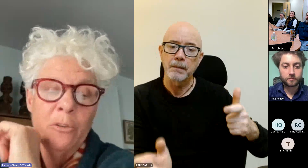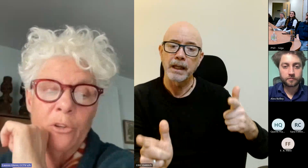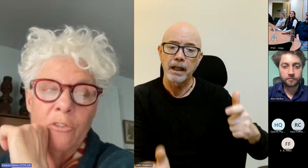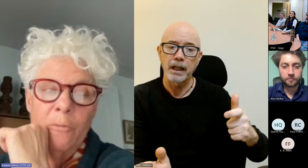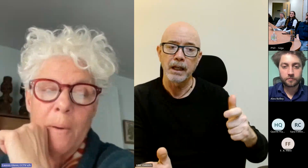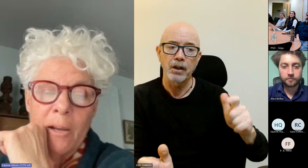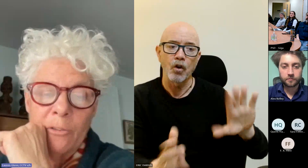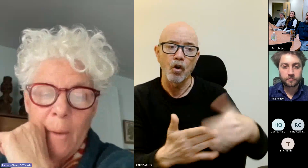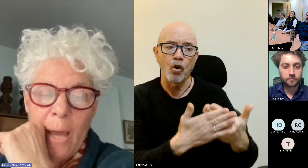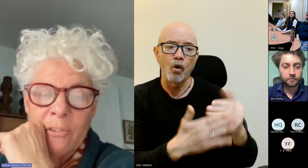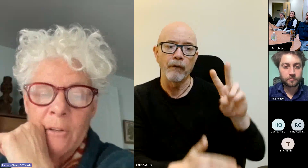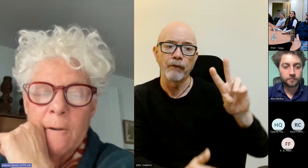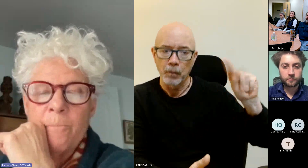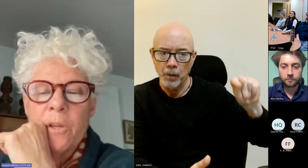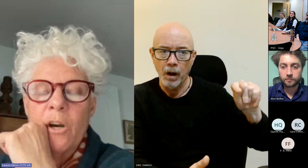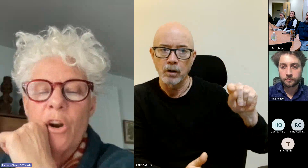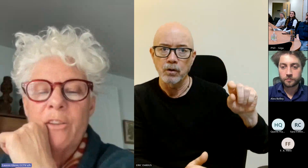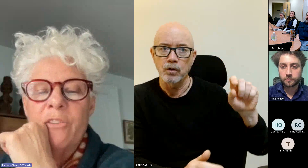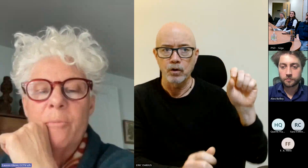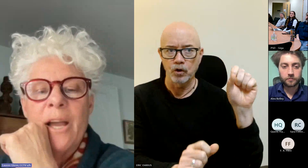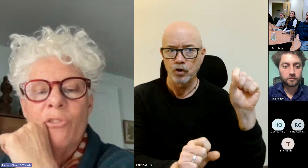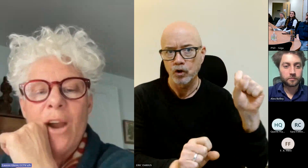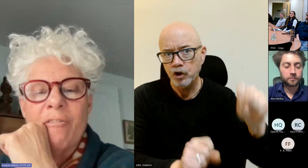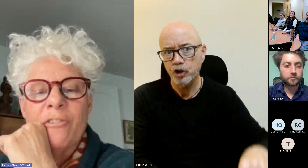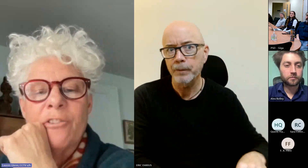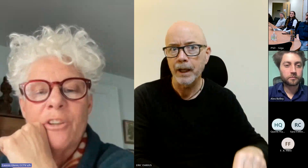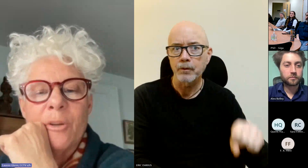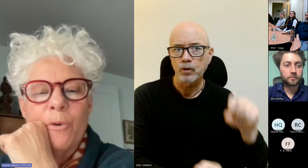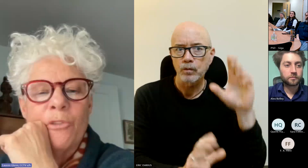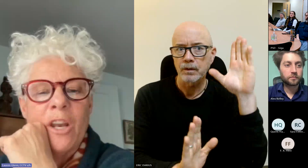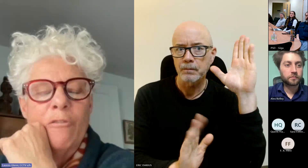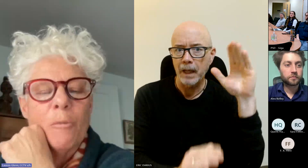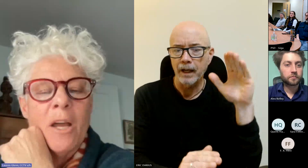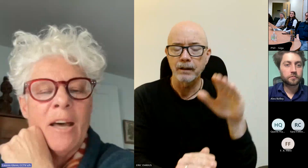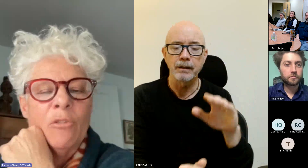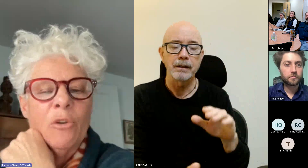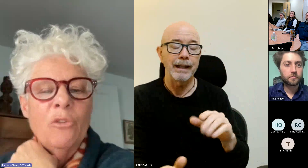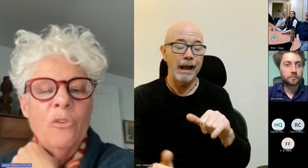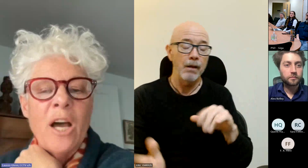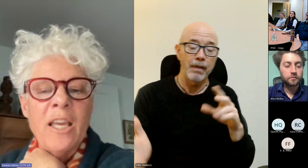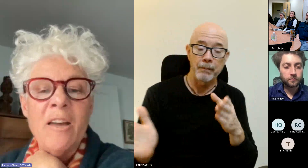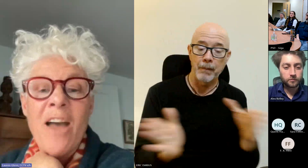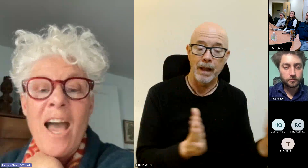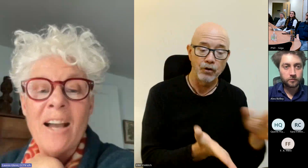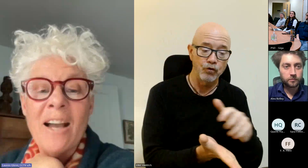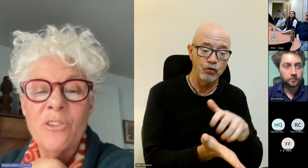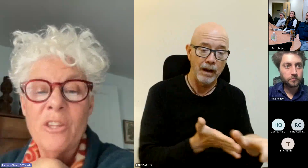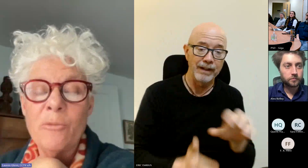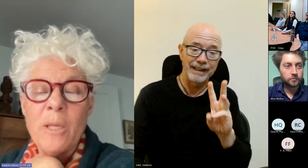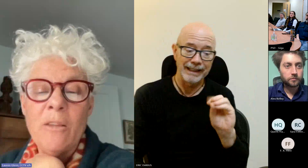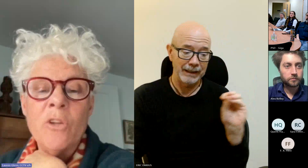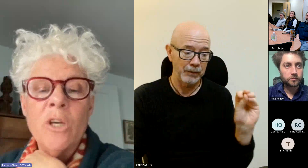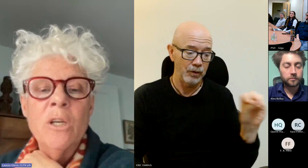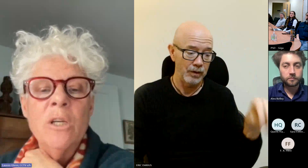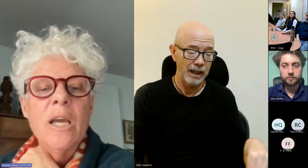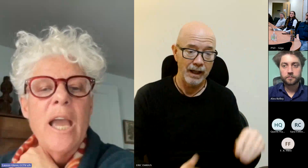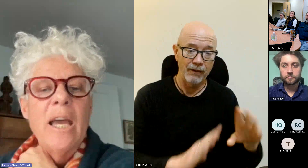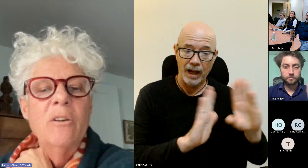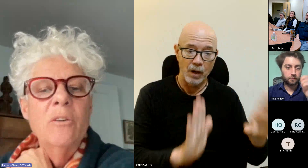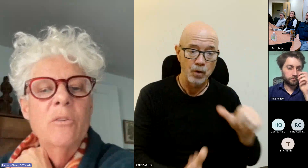should be able to expect. According to the plan draft, 60% of Vermont households do not yet have access to these